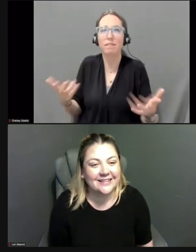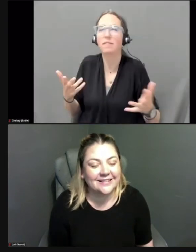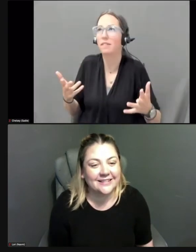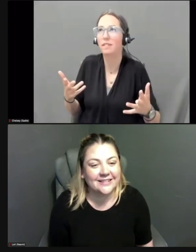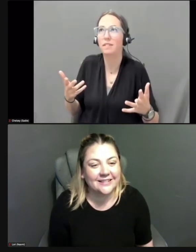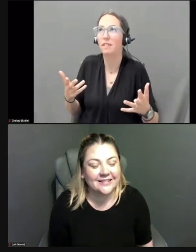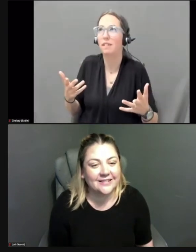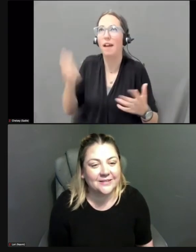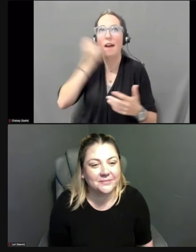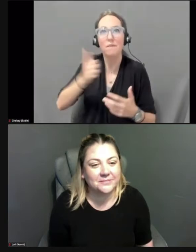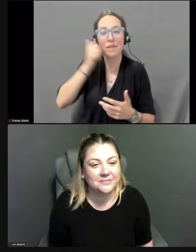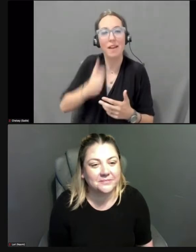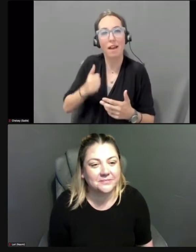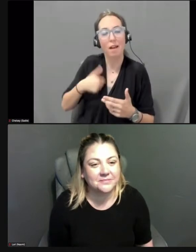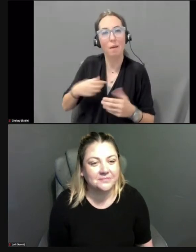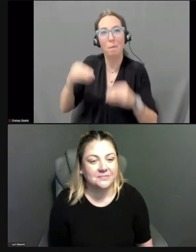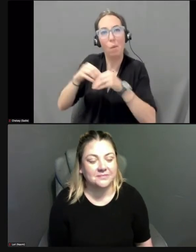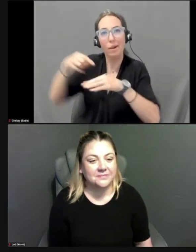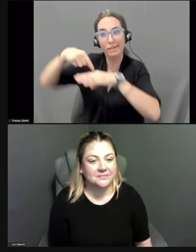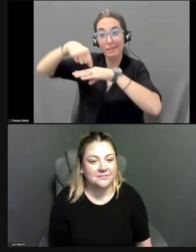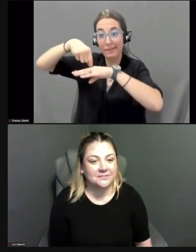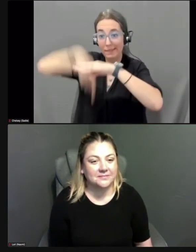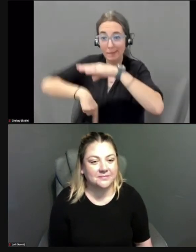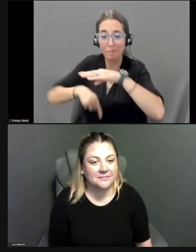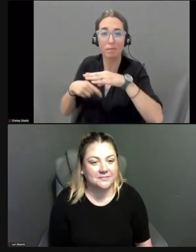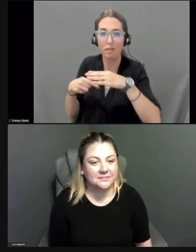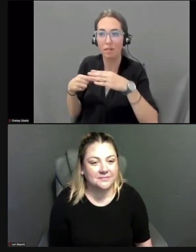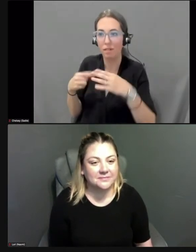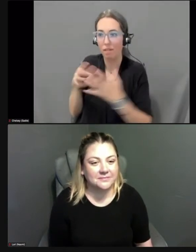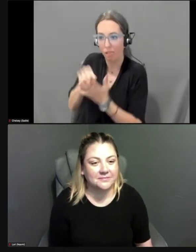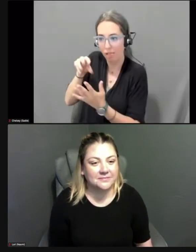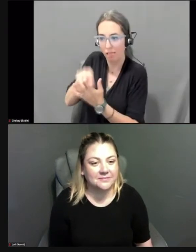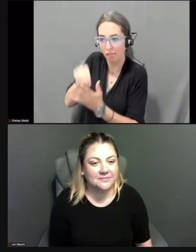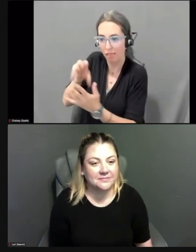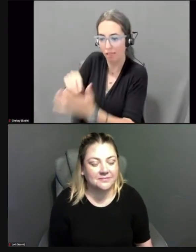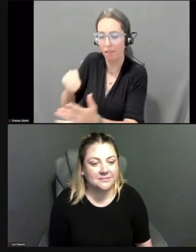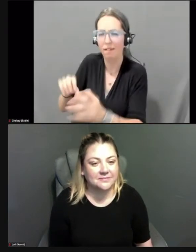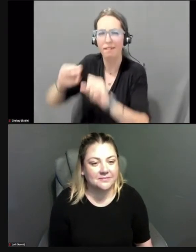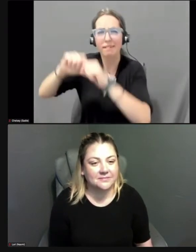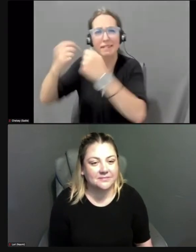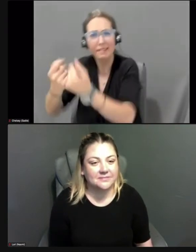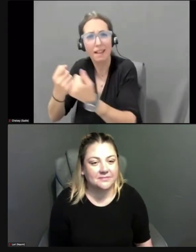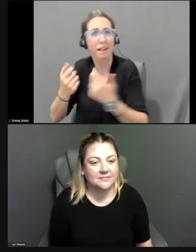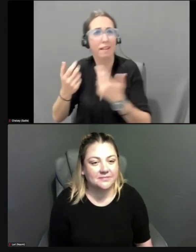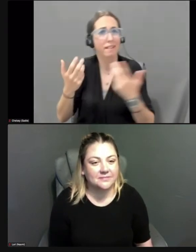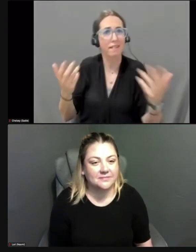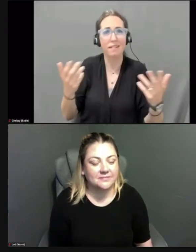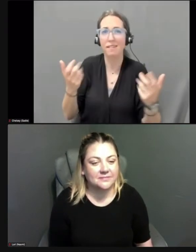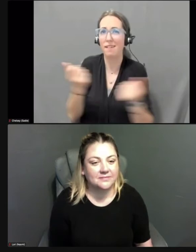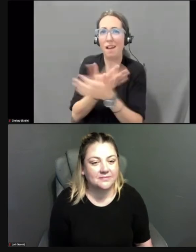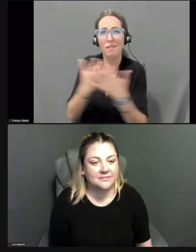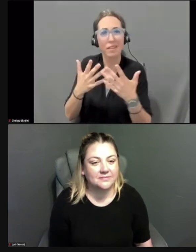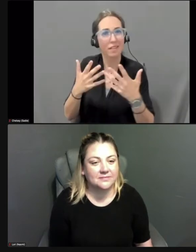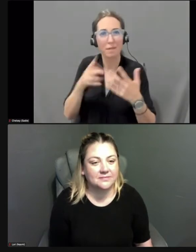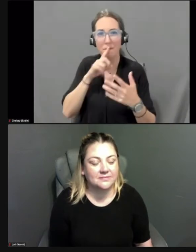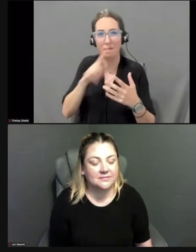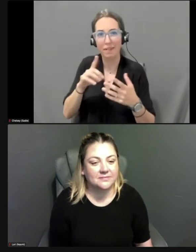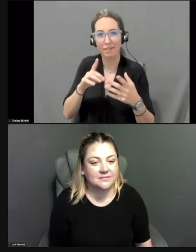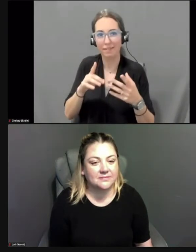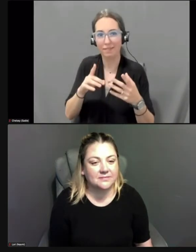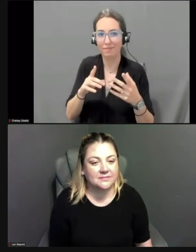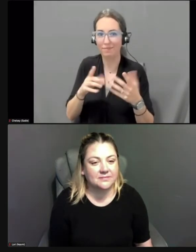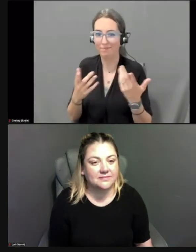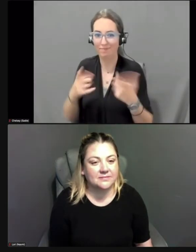like a societal level, and just how they are all kind of intertwined, especially the body positivity side of